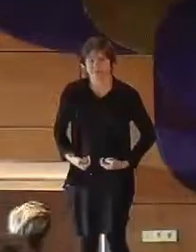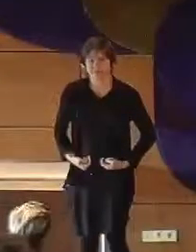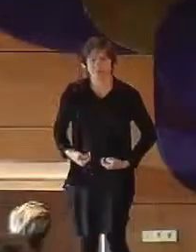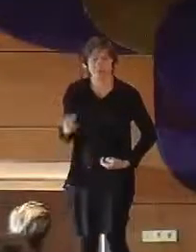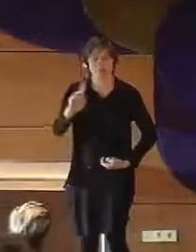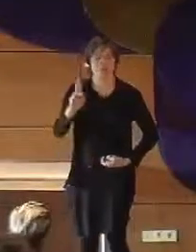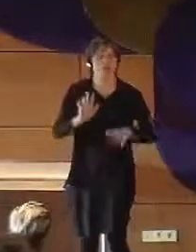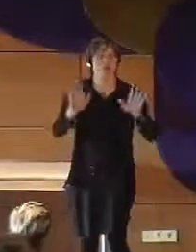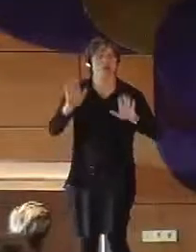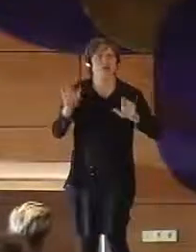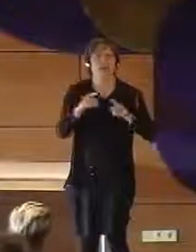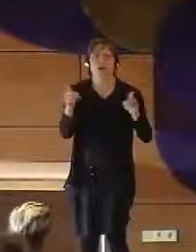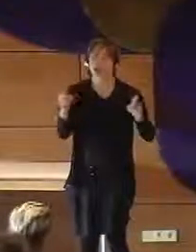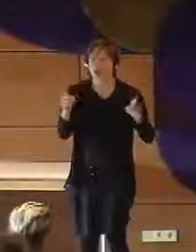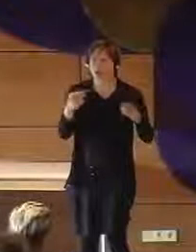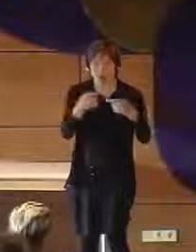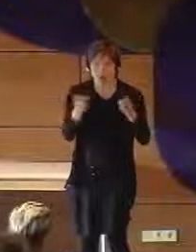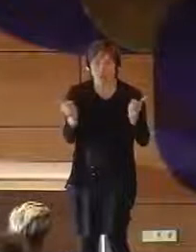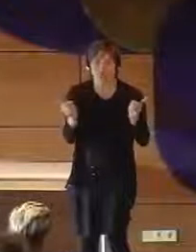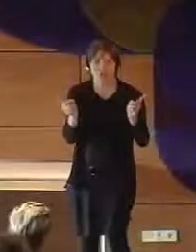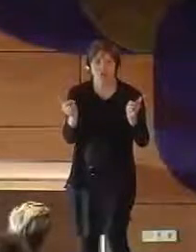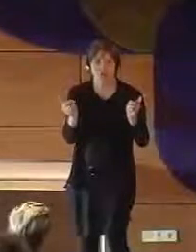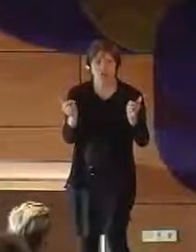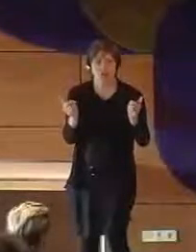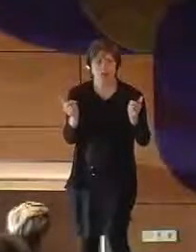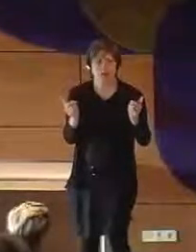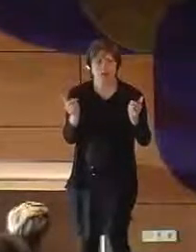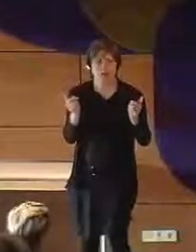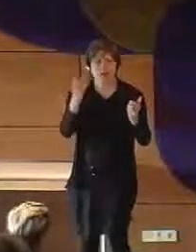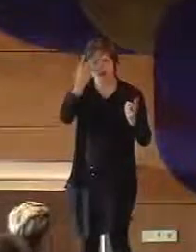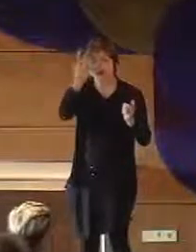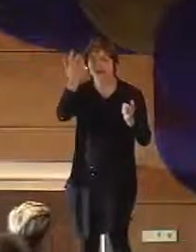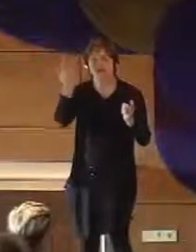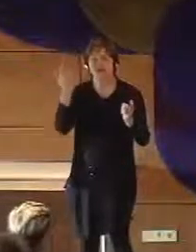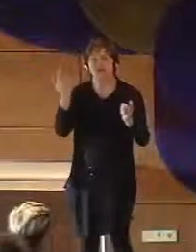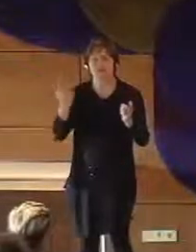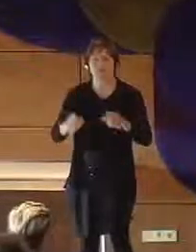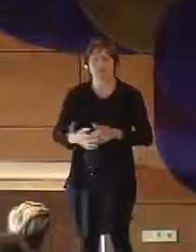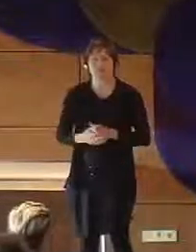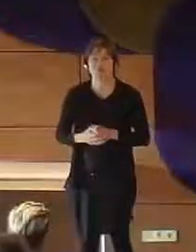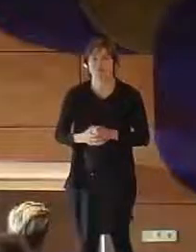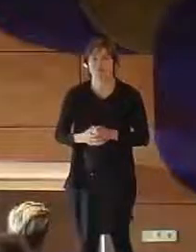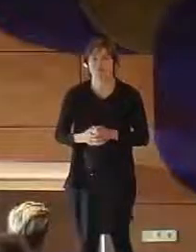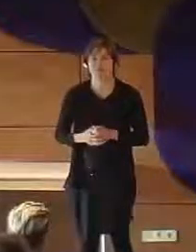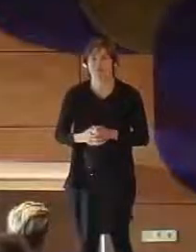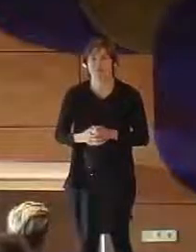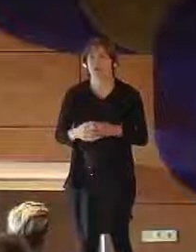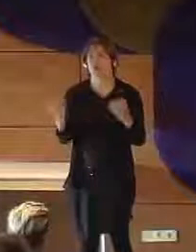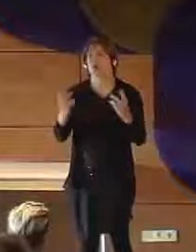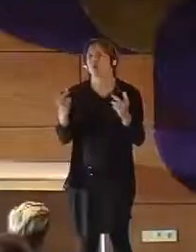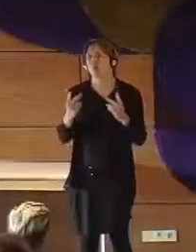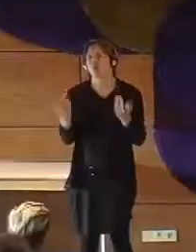Yeah. Or those of you who've got sons, have they had to have testosterone treatment because the penis is